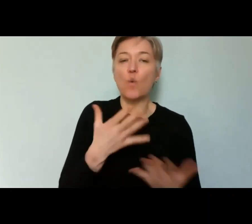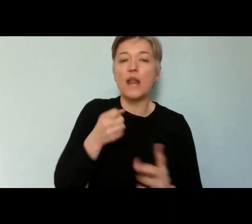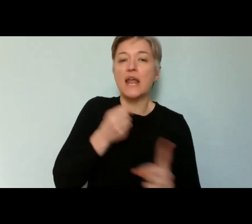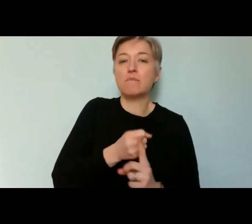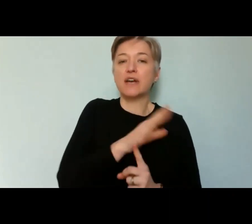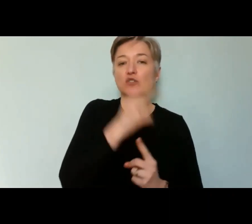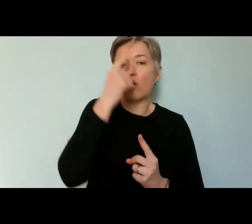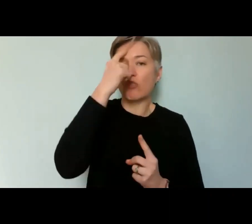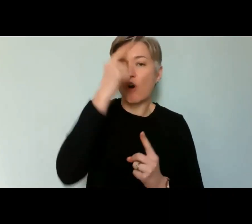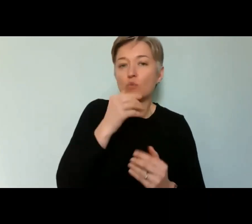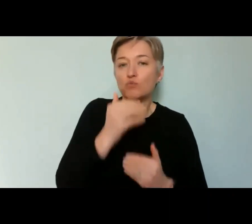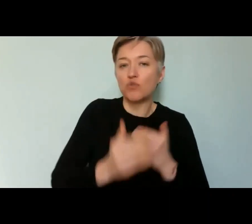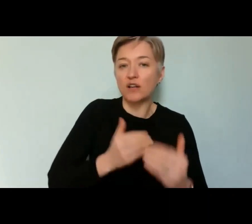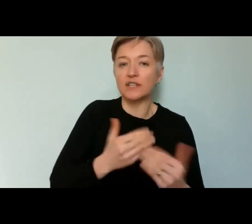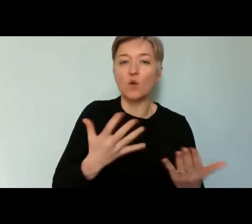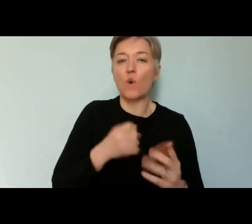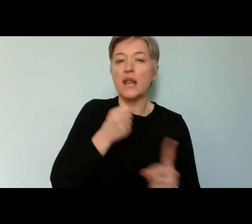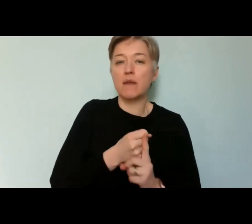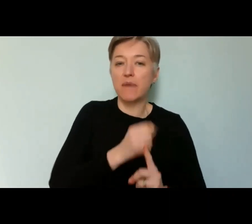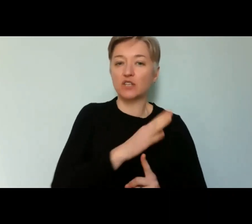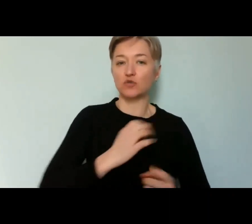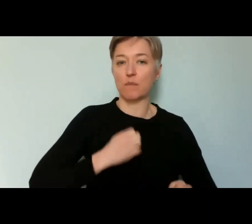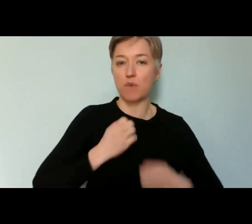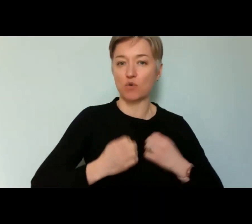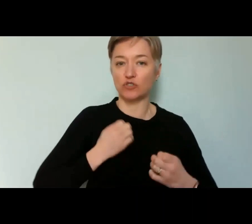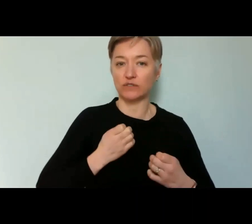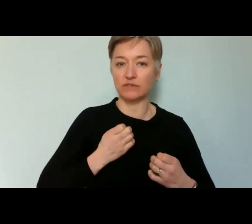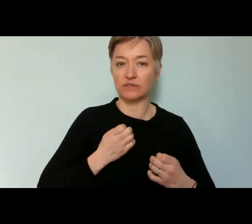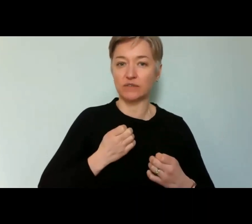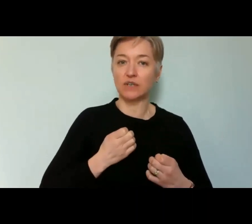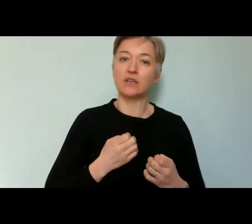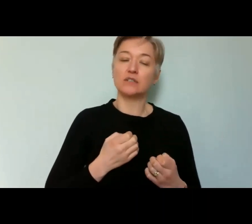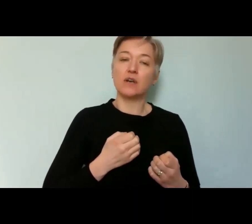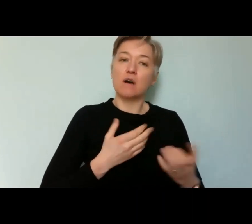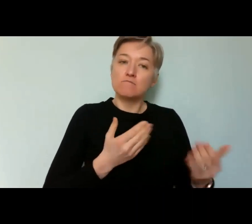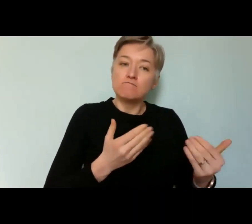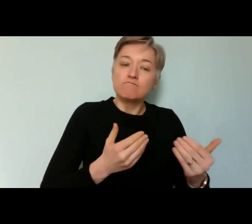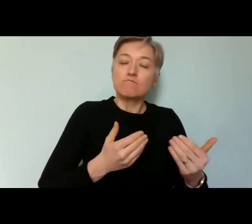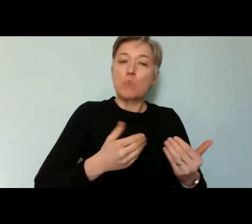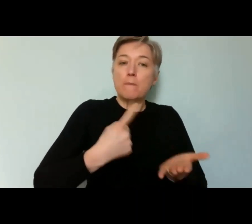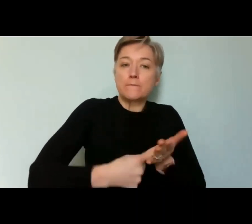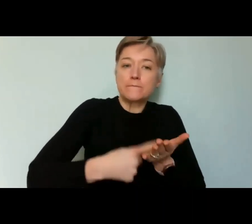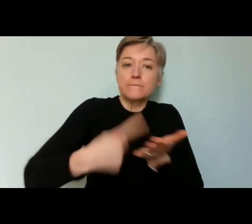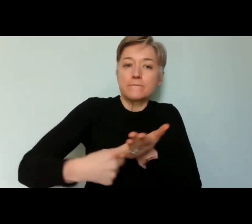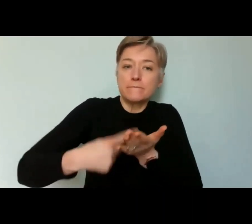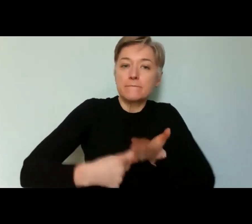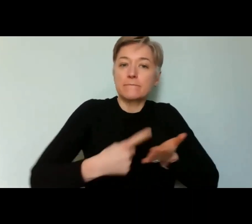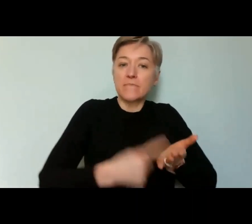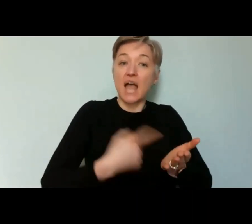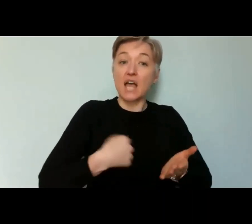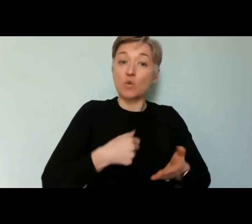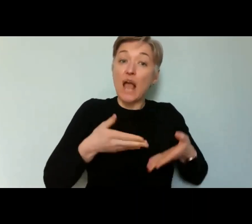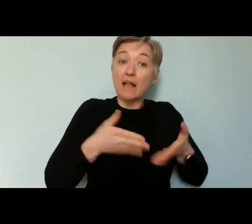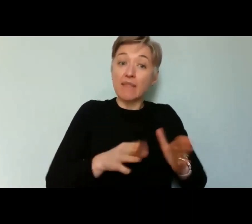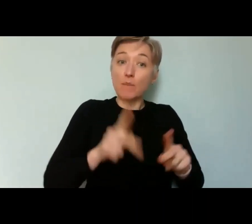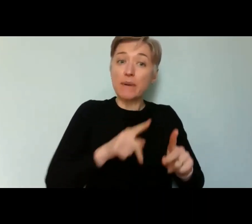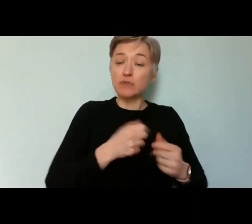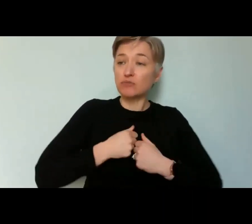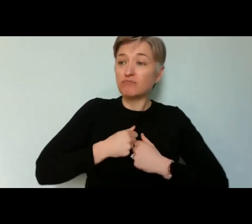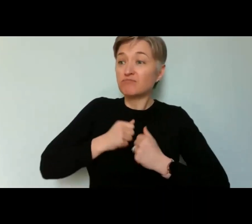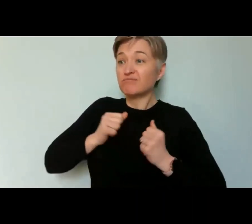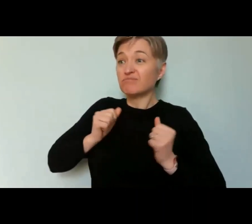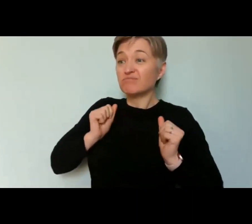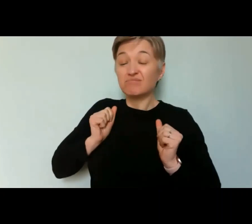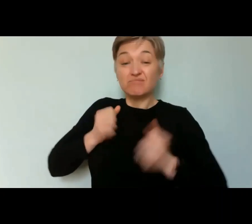processes, impacting your emotions? And we're finding that as we're able to do that and allow people to be able to talk about it,